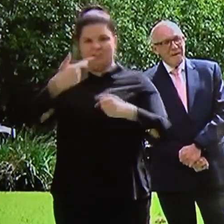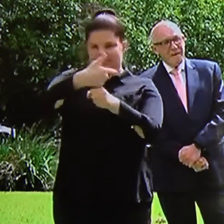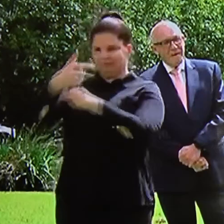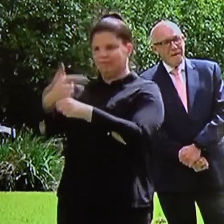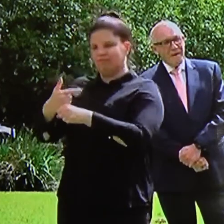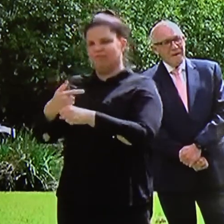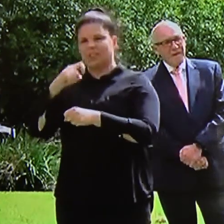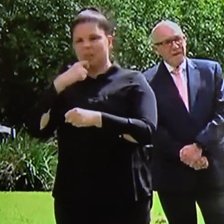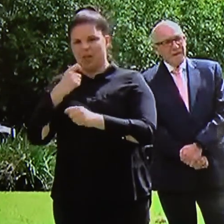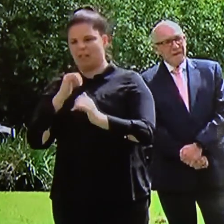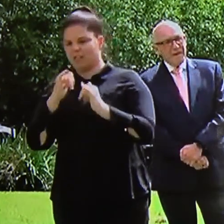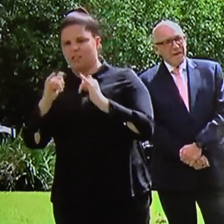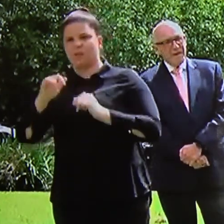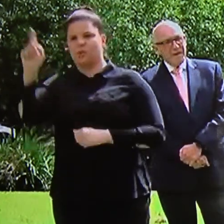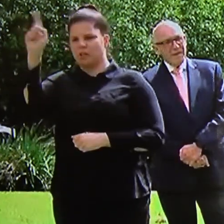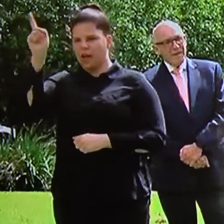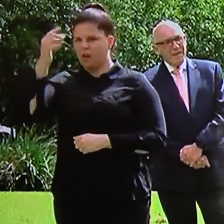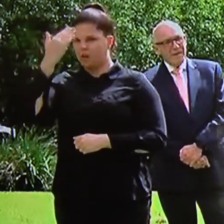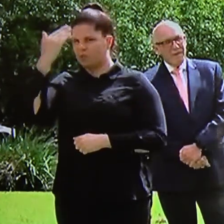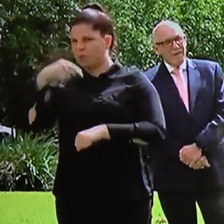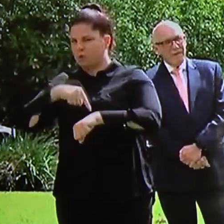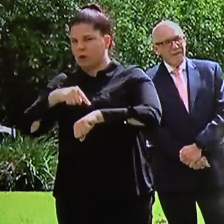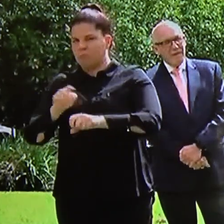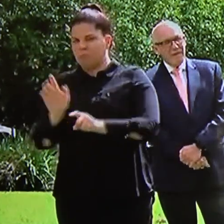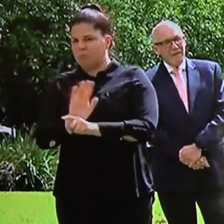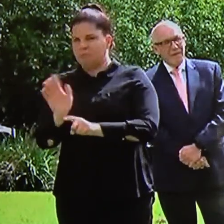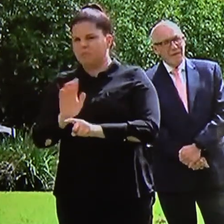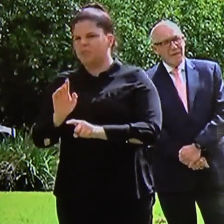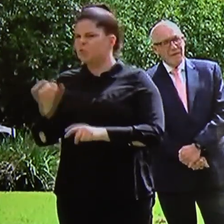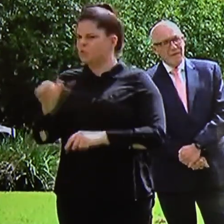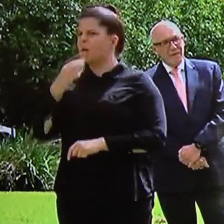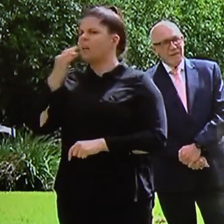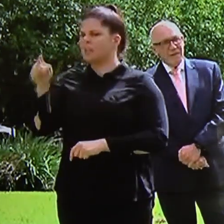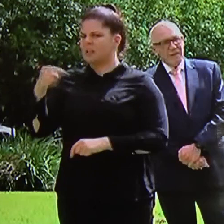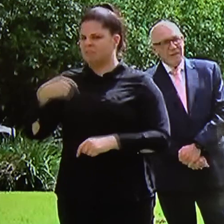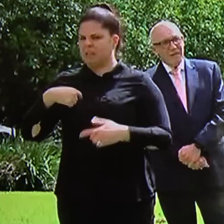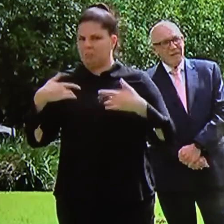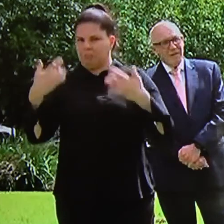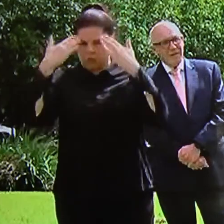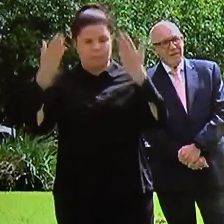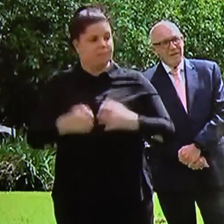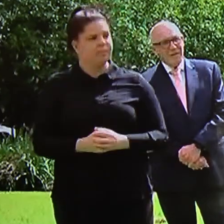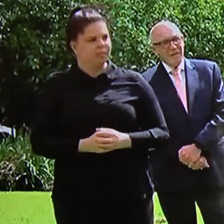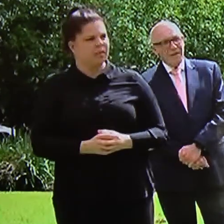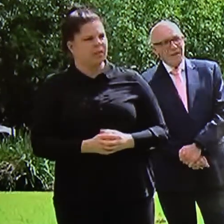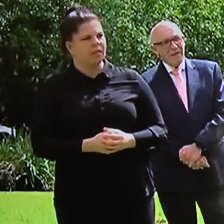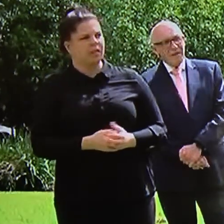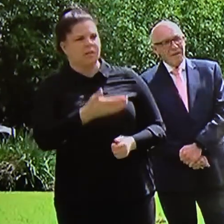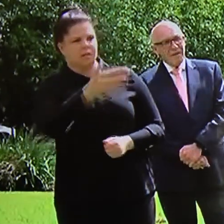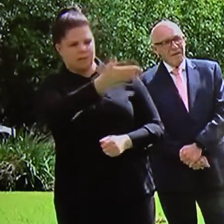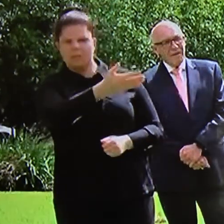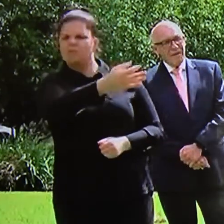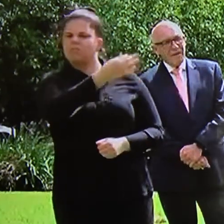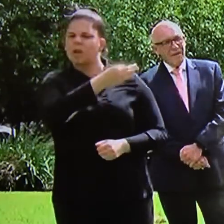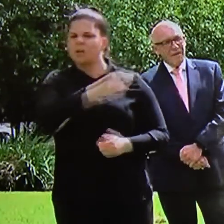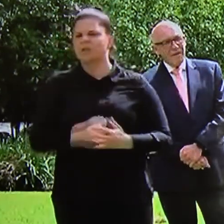time, but I think those questions should be directed to him. He's obviously far more aware of all those issues than we are. Minister, when would you expect... James. Yep. When